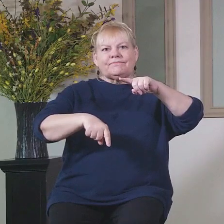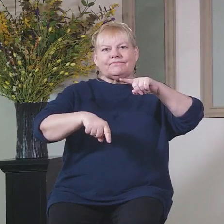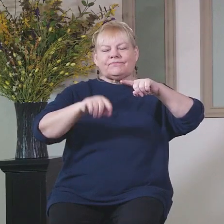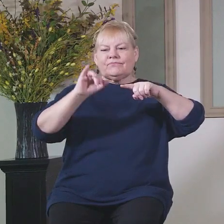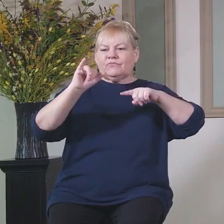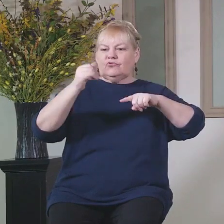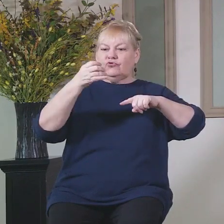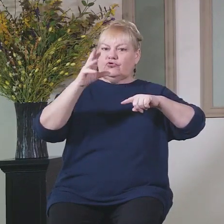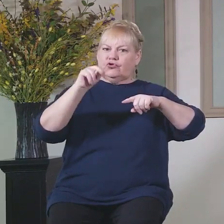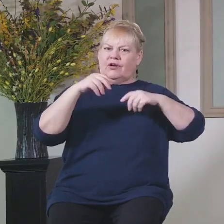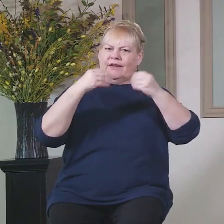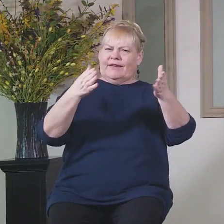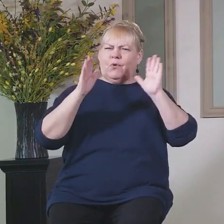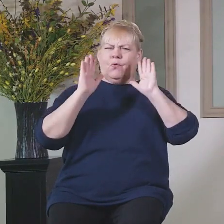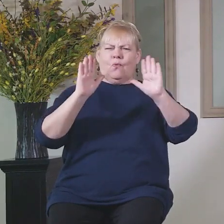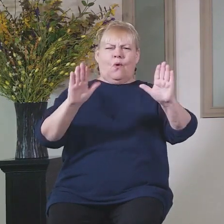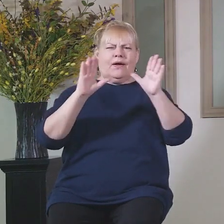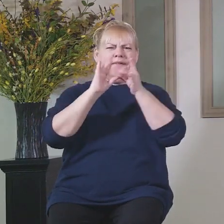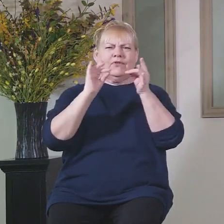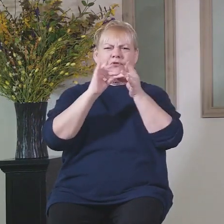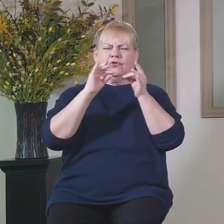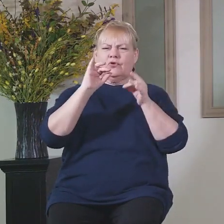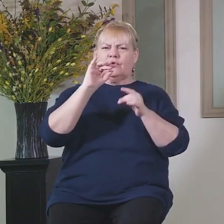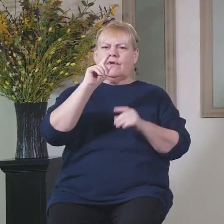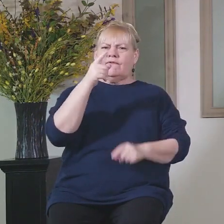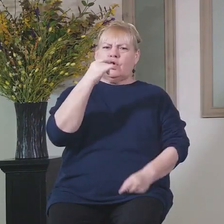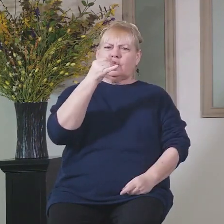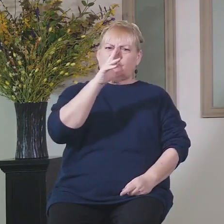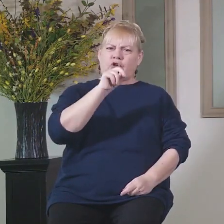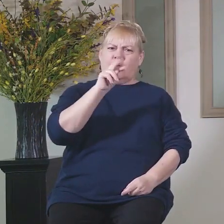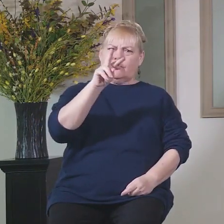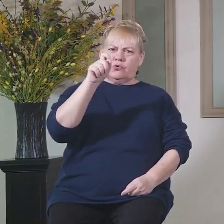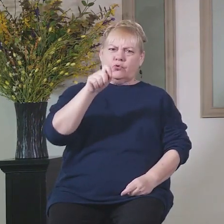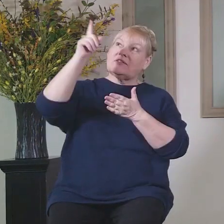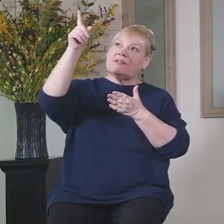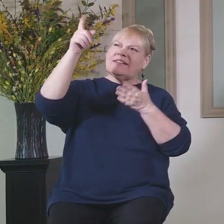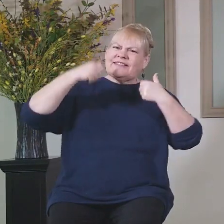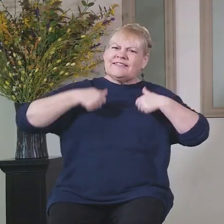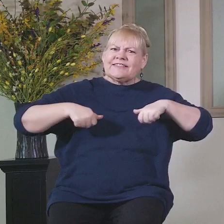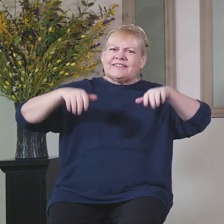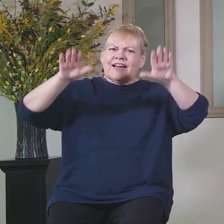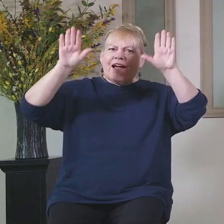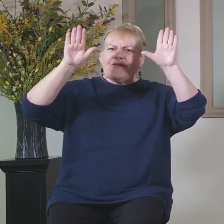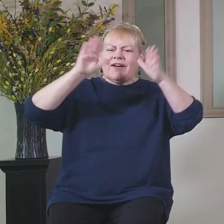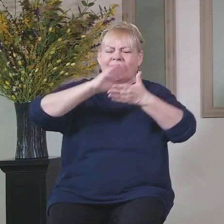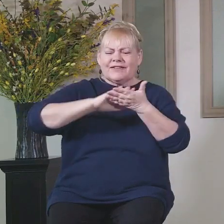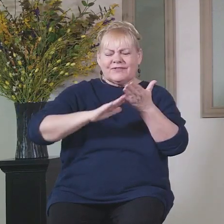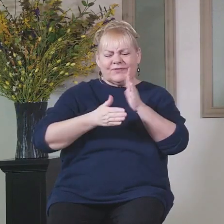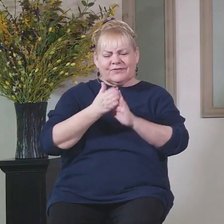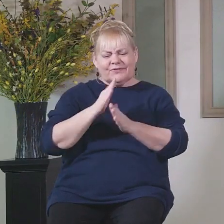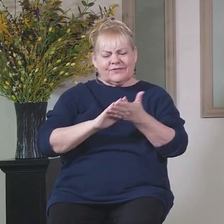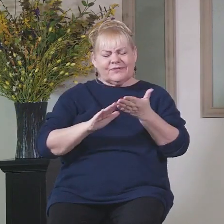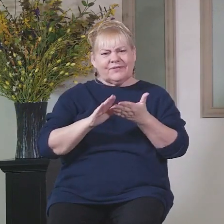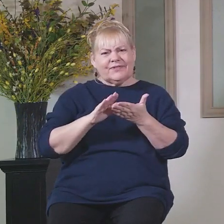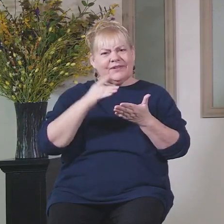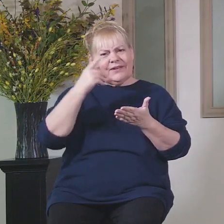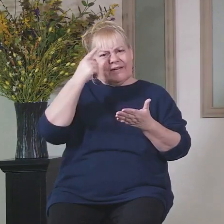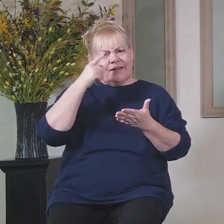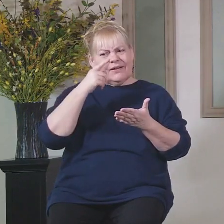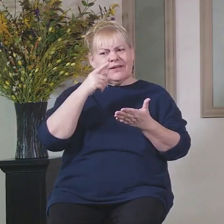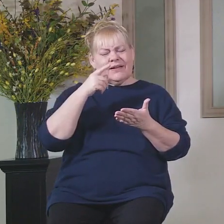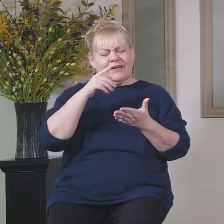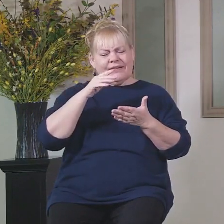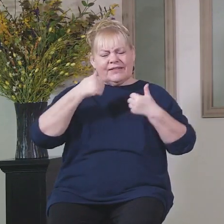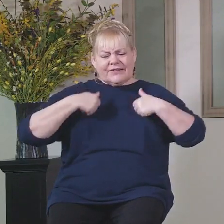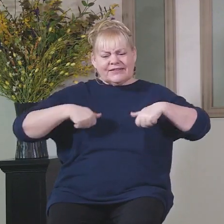John gives us more great news. 1 John chapter 2, verse 2. Jesus Christ of a atonement, the propitiation that was read about earlier.